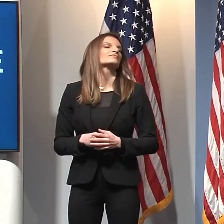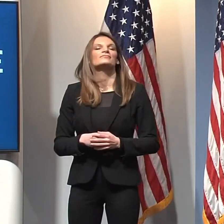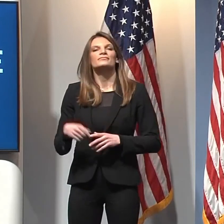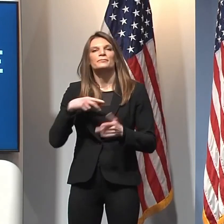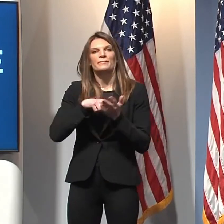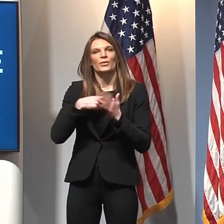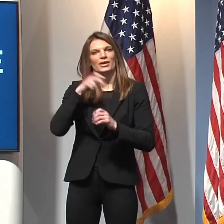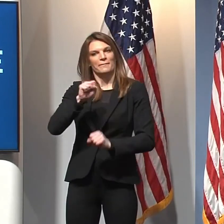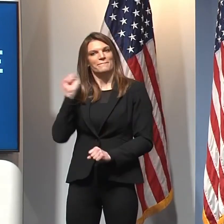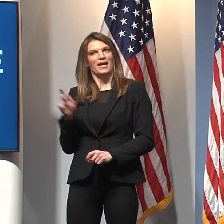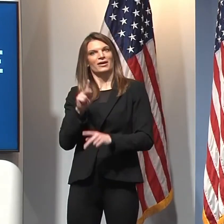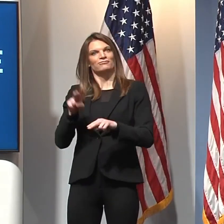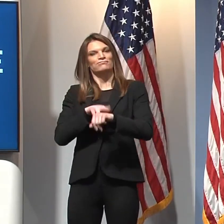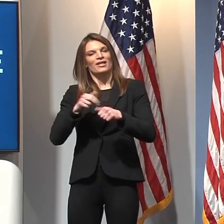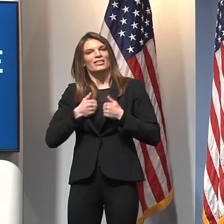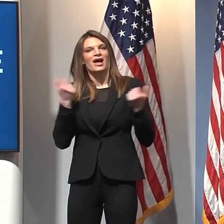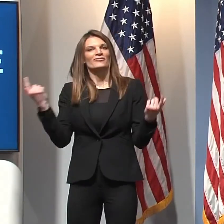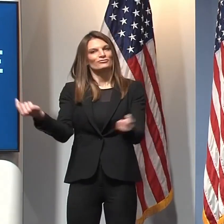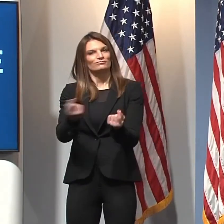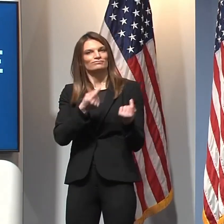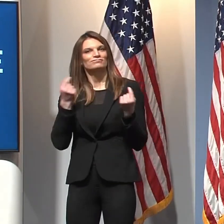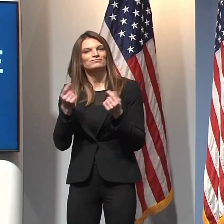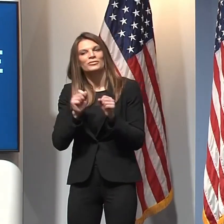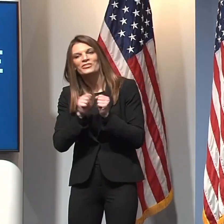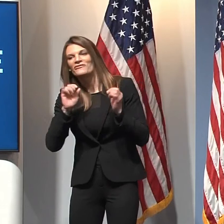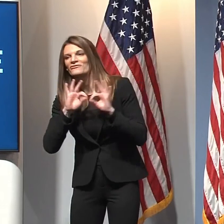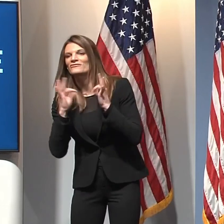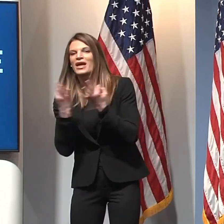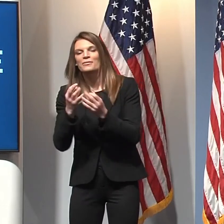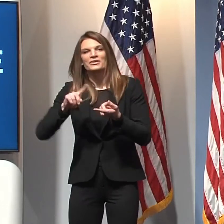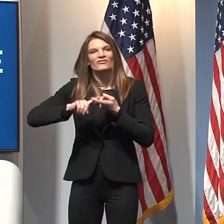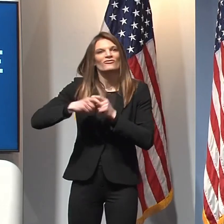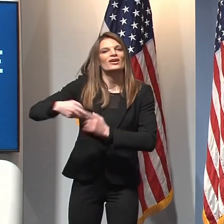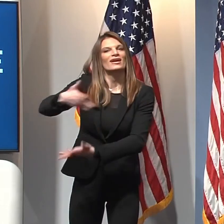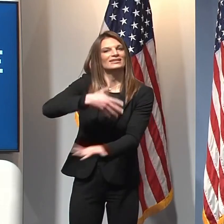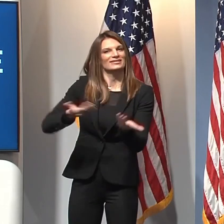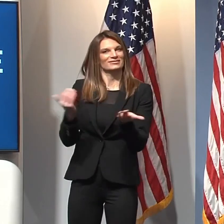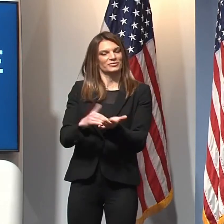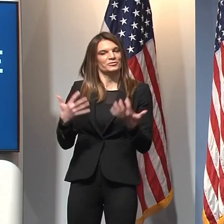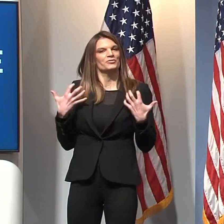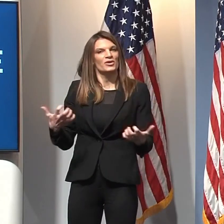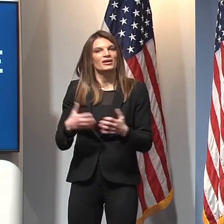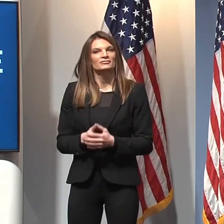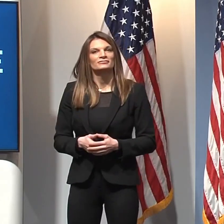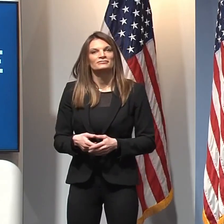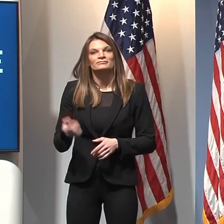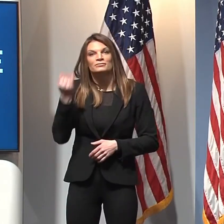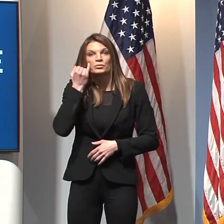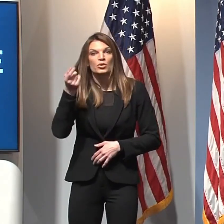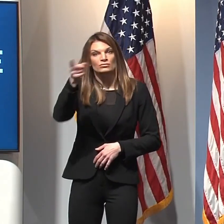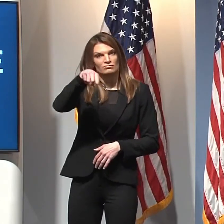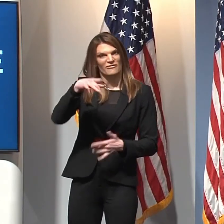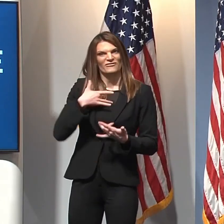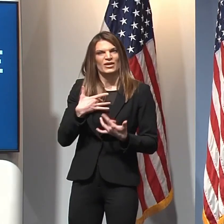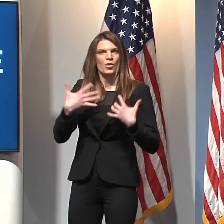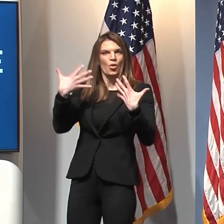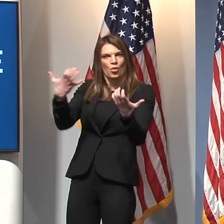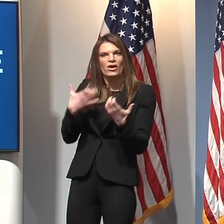back to normal. I remain eager to work with everyone who is serious about getting these things